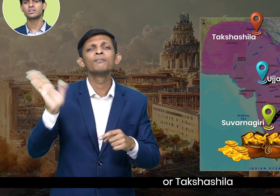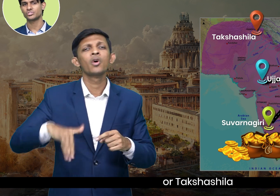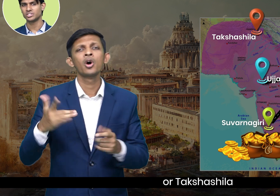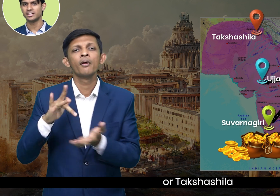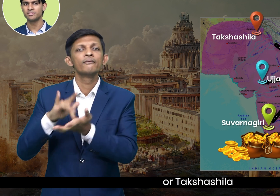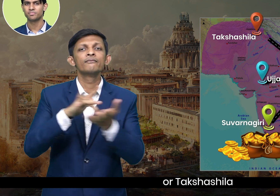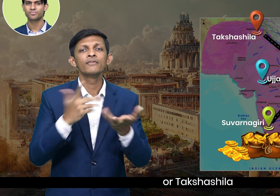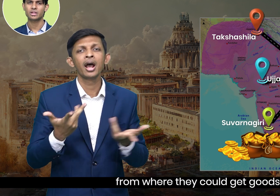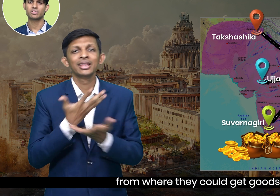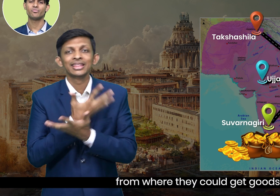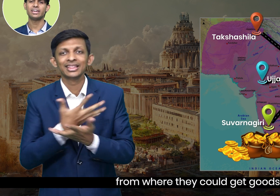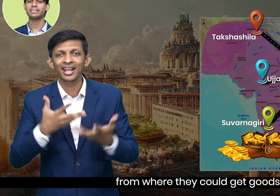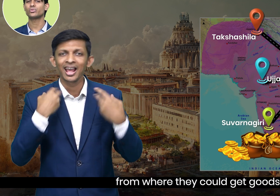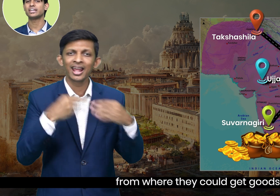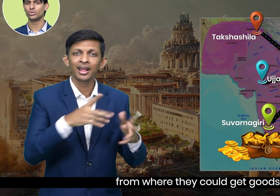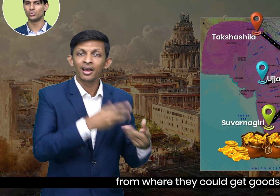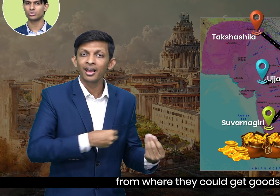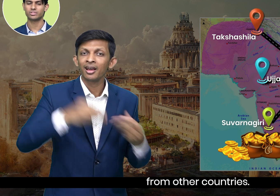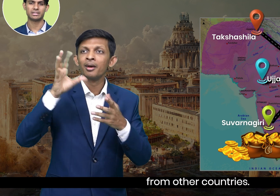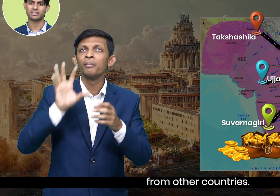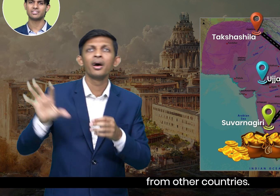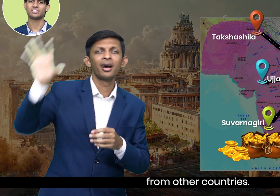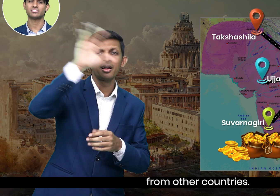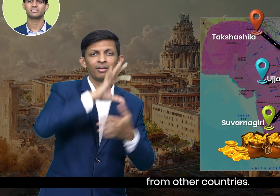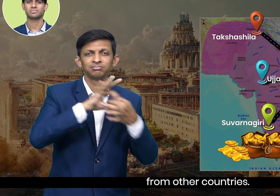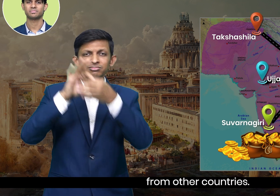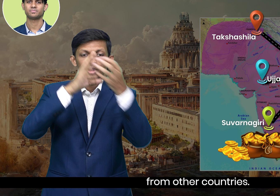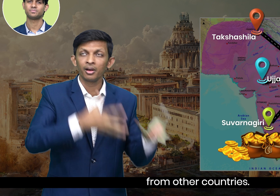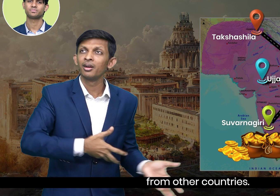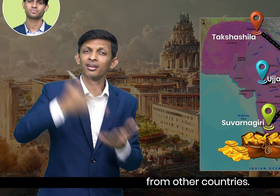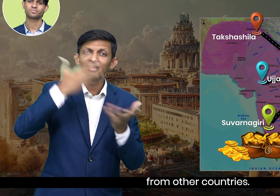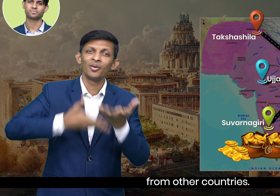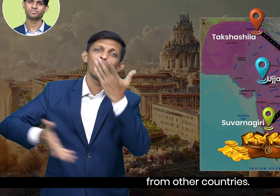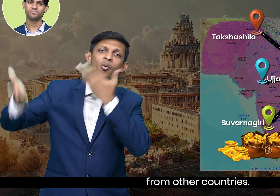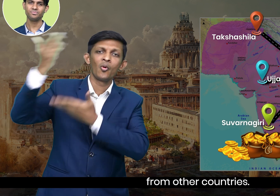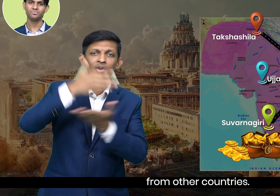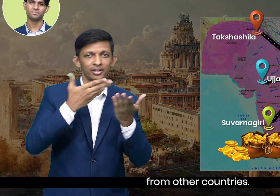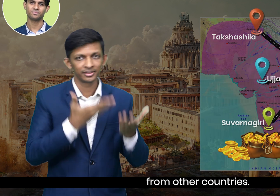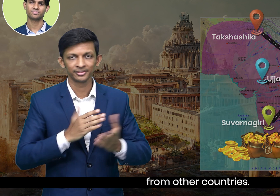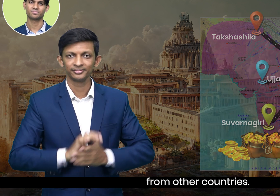or Takshashila, from where they could get goods from other countries.